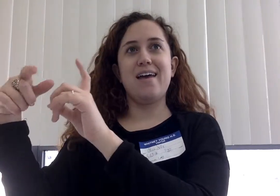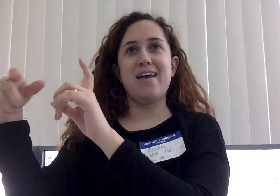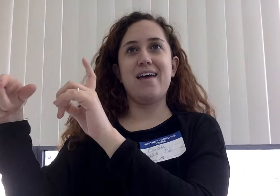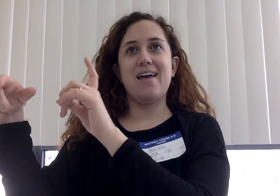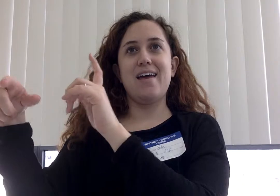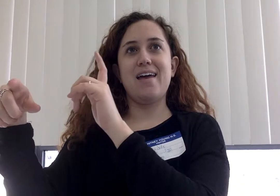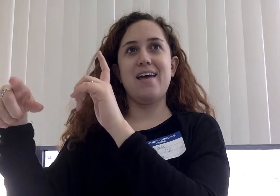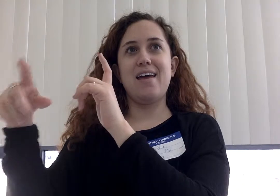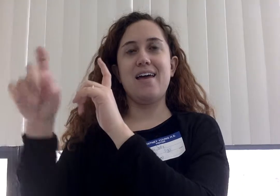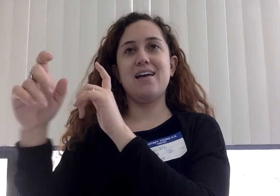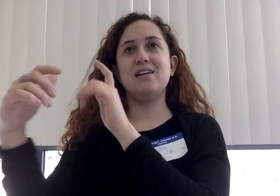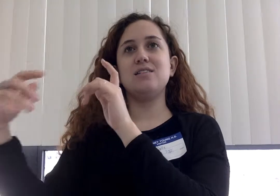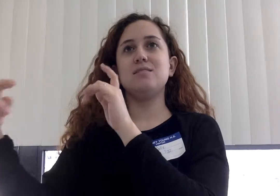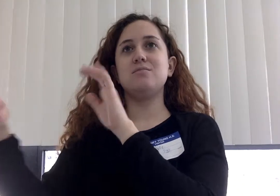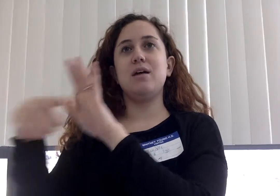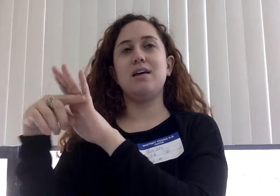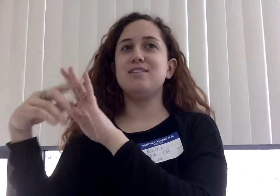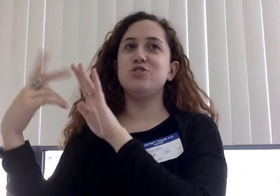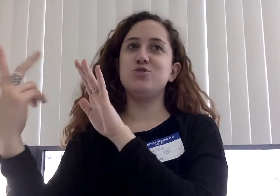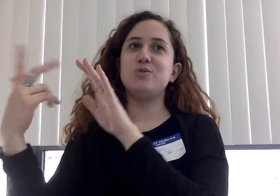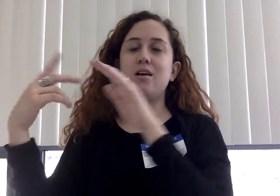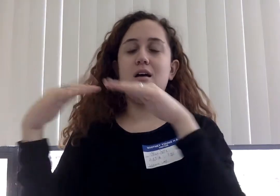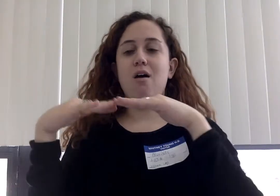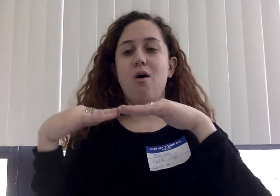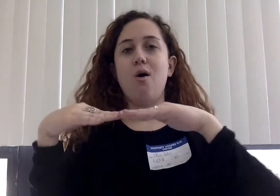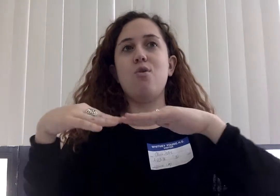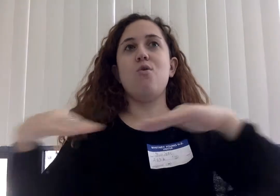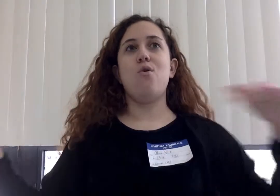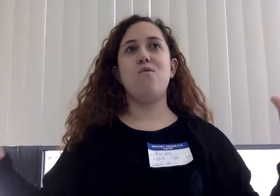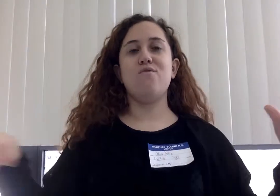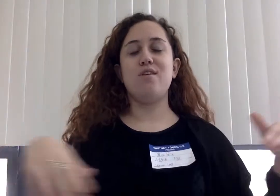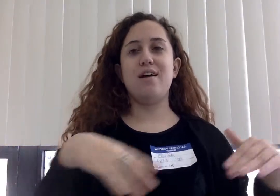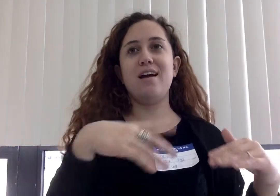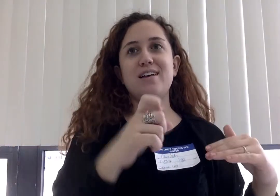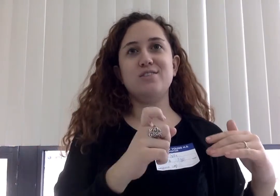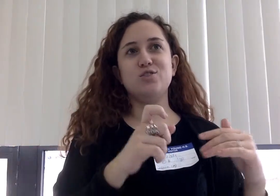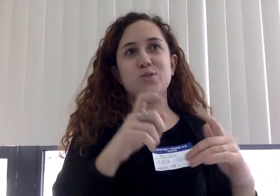all over x squared minus x minus 6.